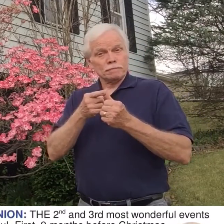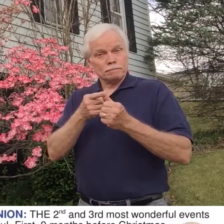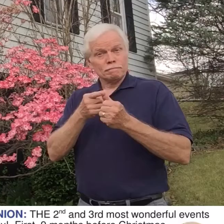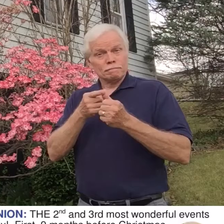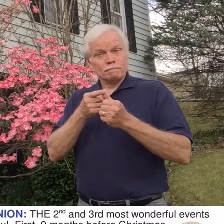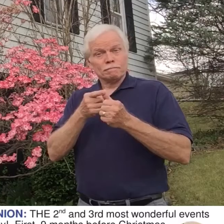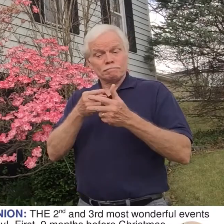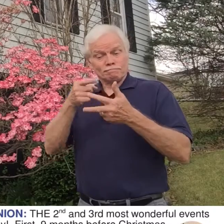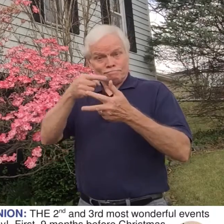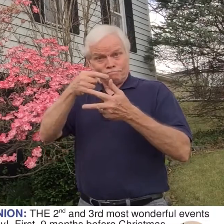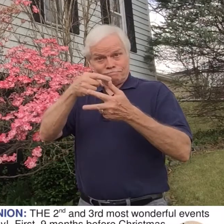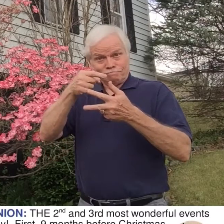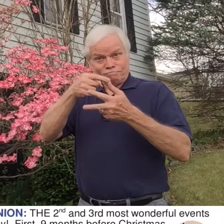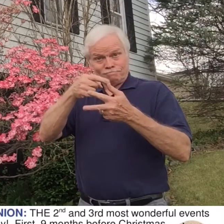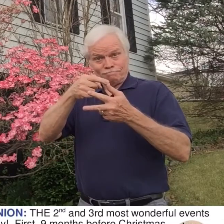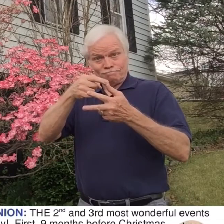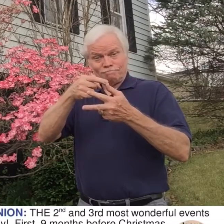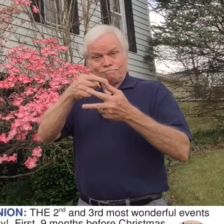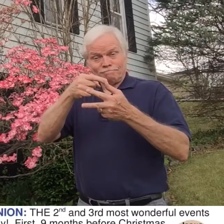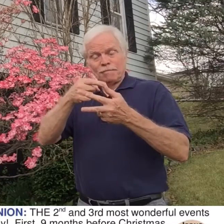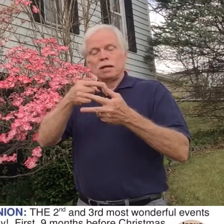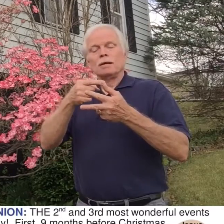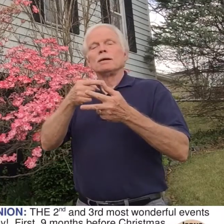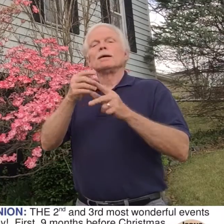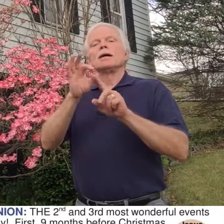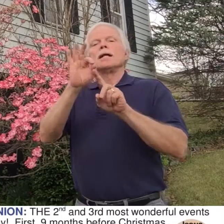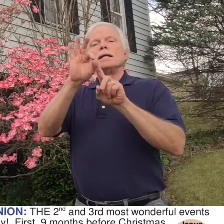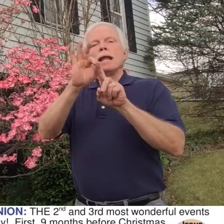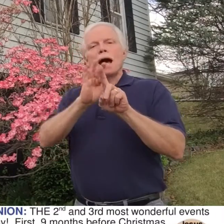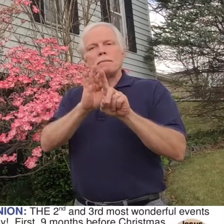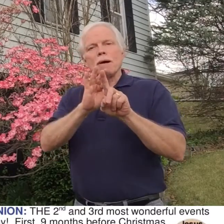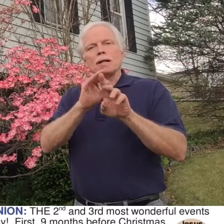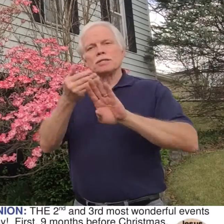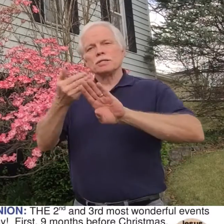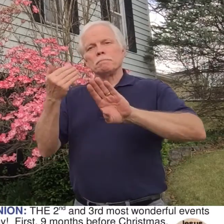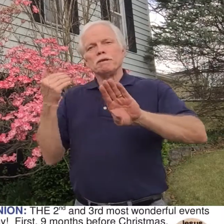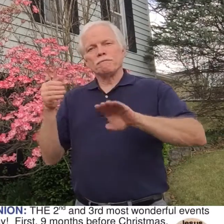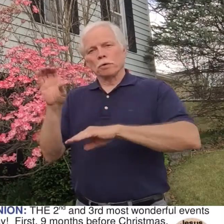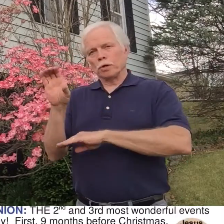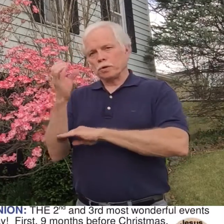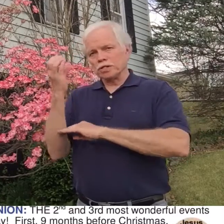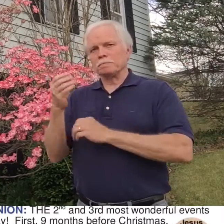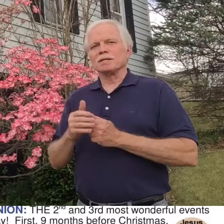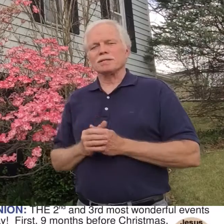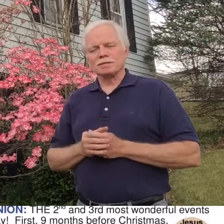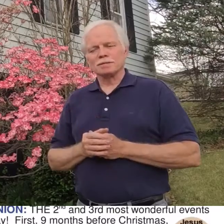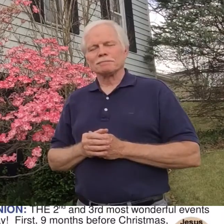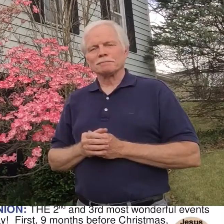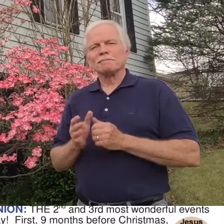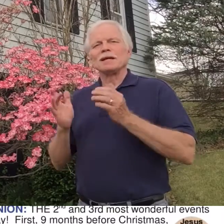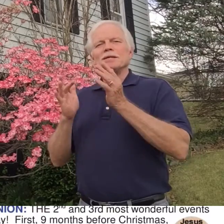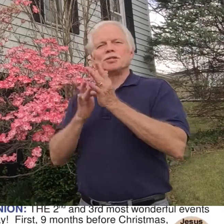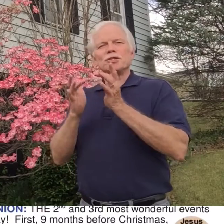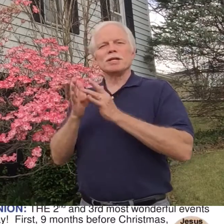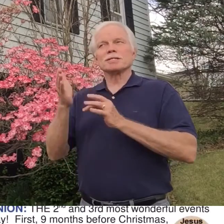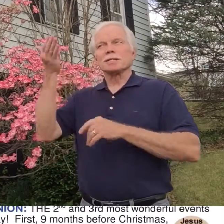nine months before Christmas, Jesus,